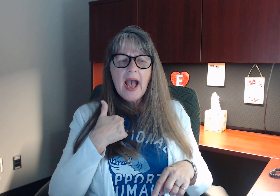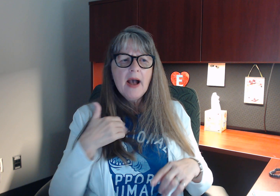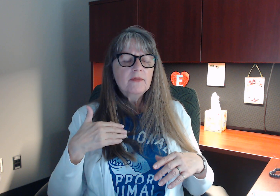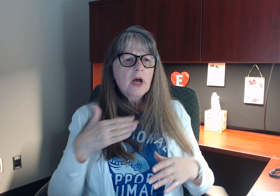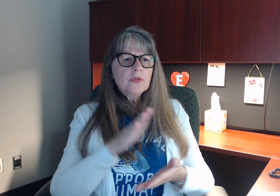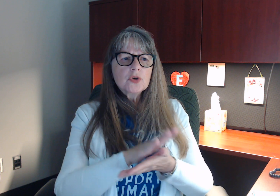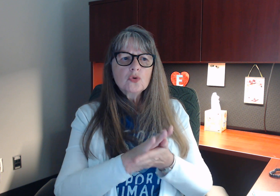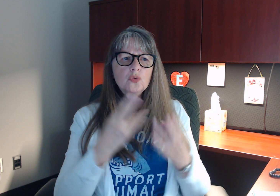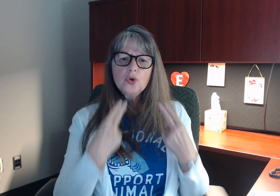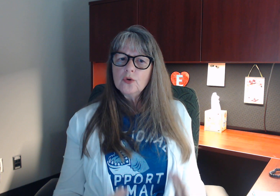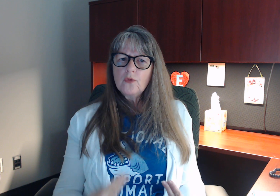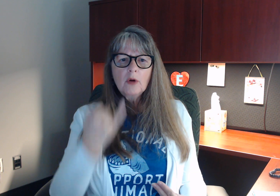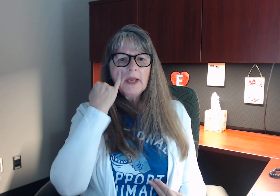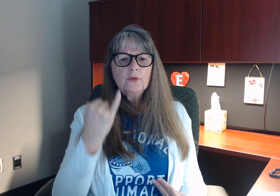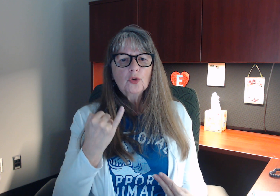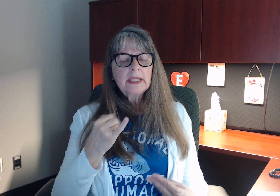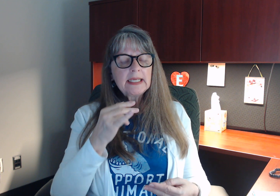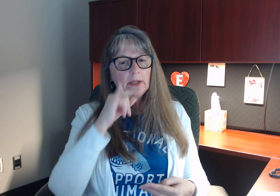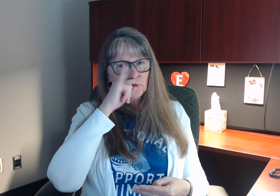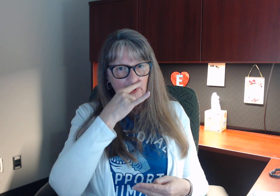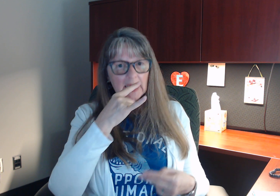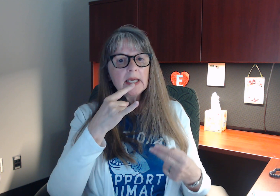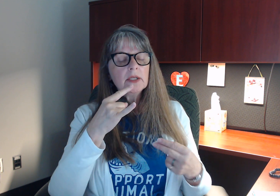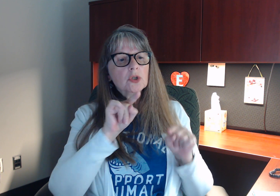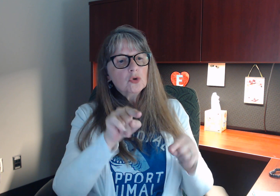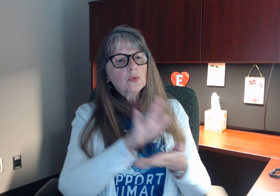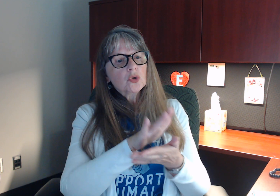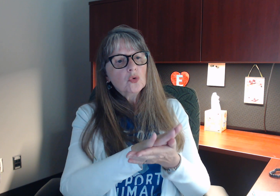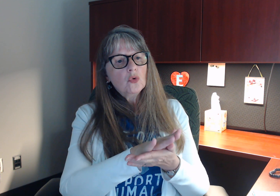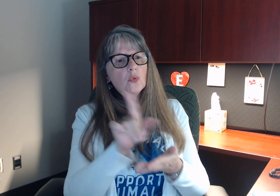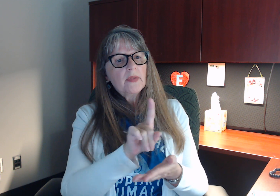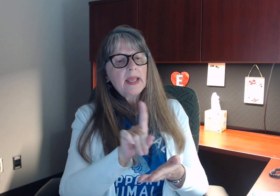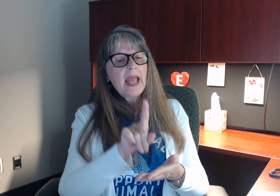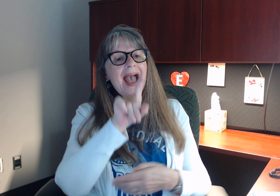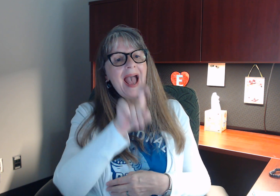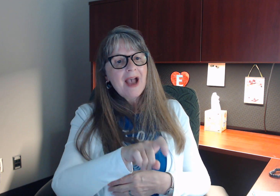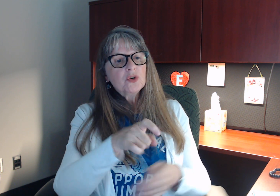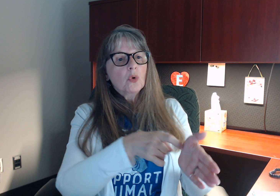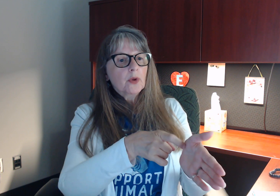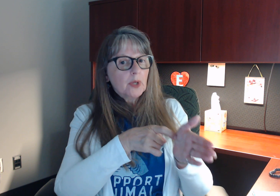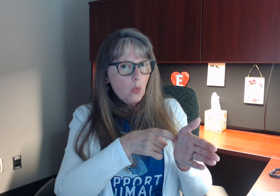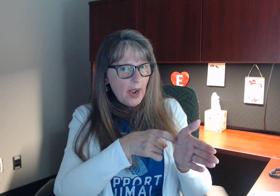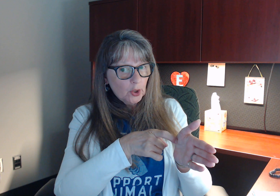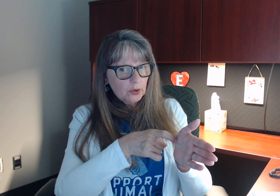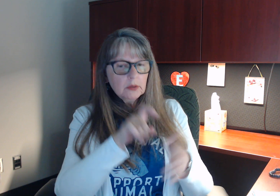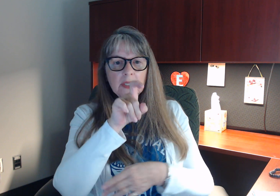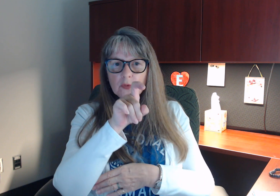have the school uniform if your kids go to a school where they have to or they're required, either they